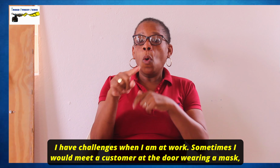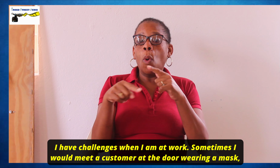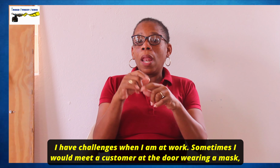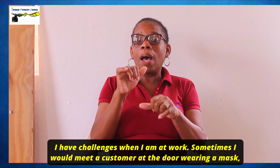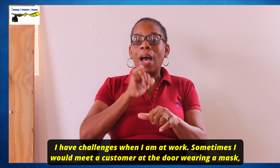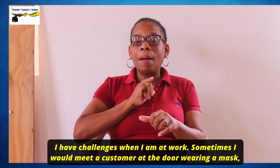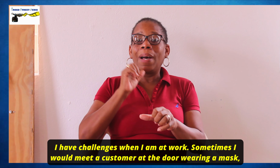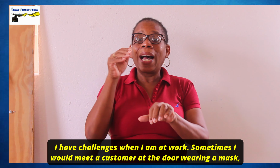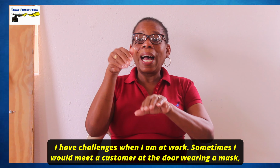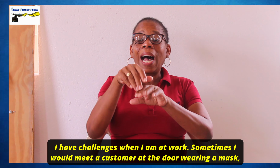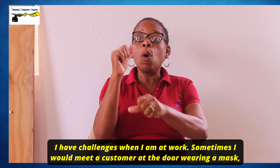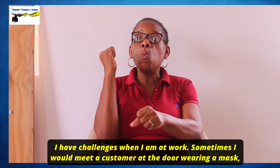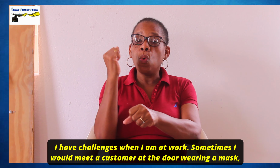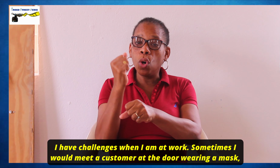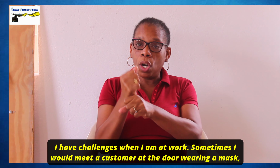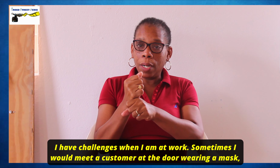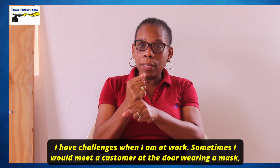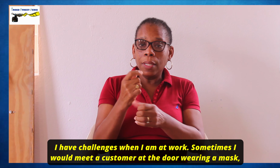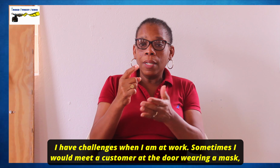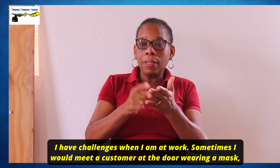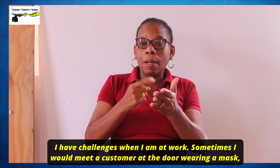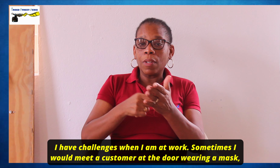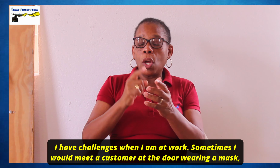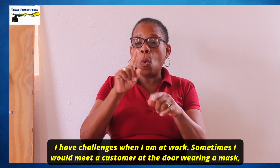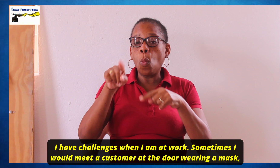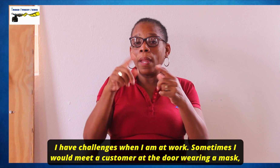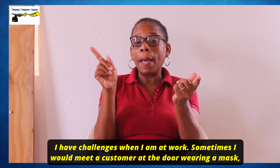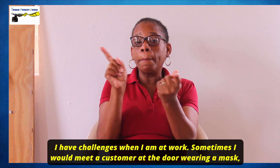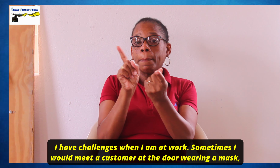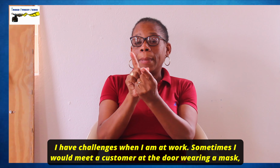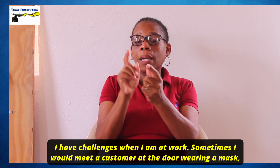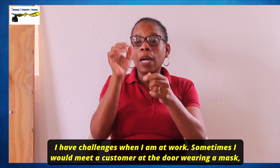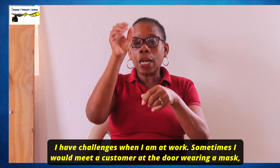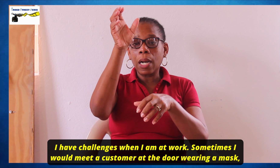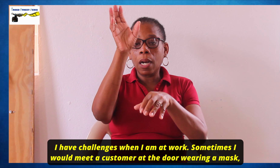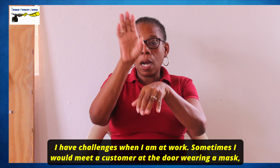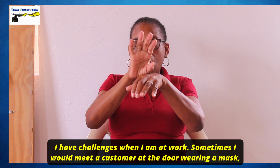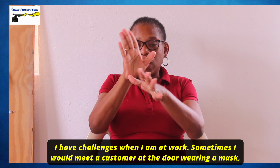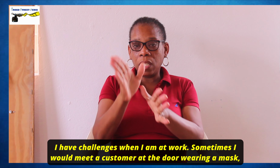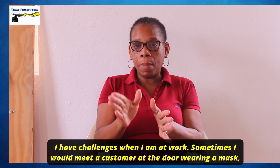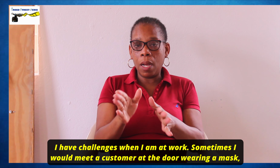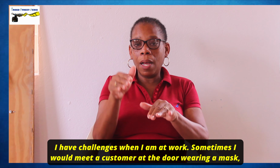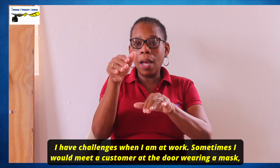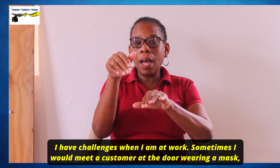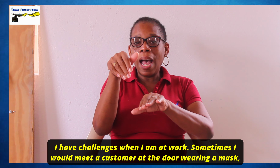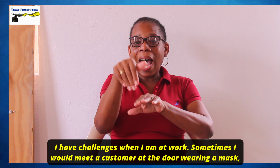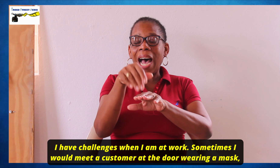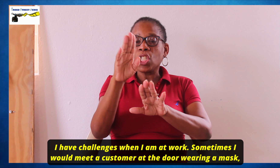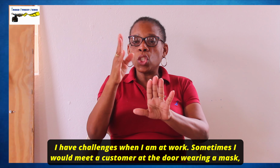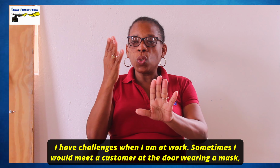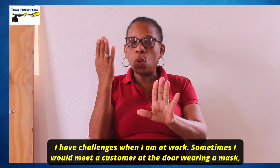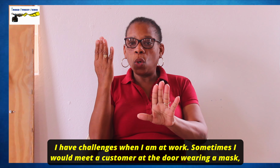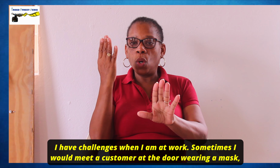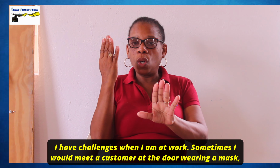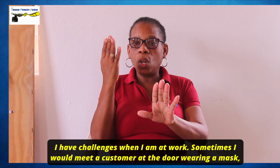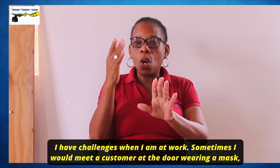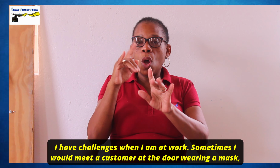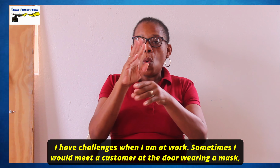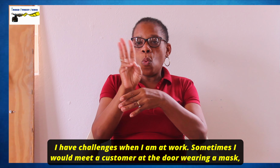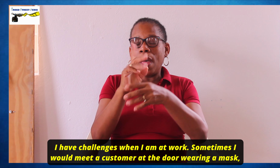I have challenges when I am at work. Sometimes I would meet a customer at the door